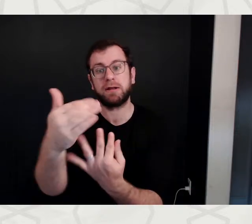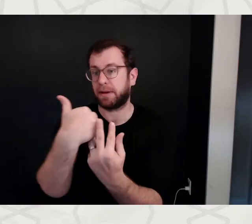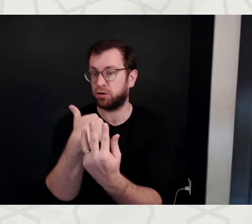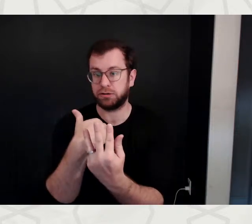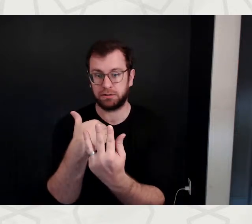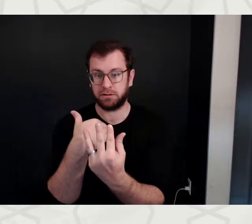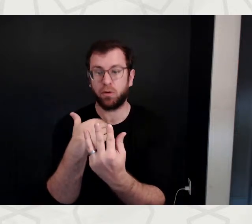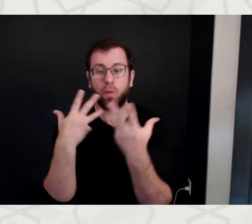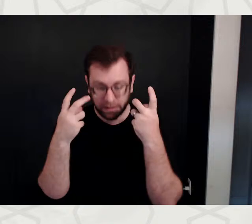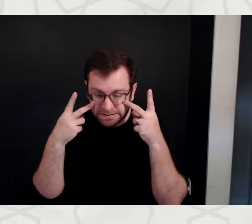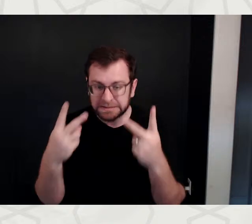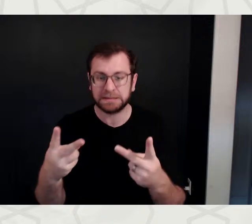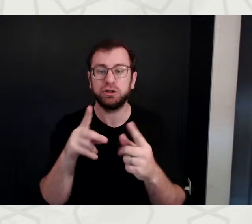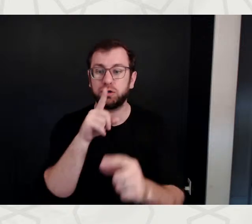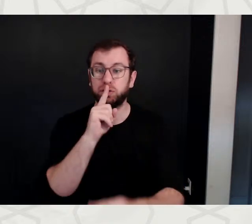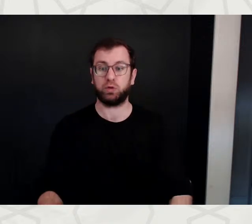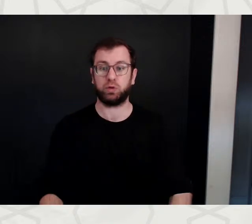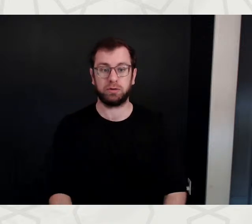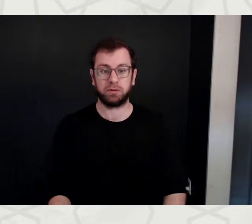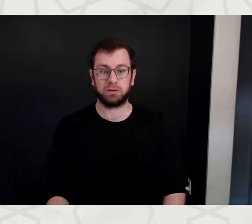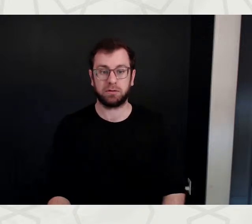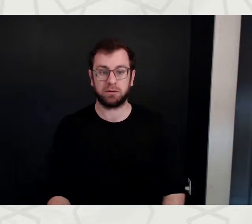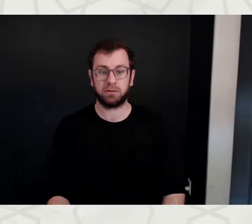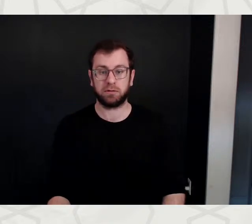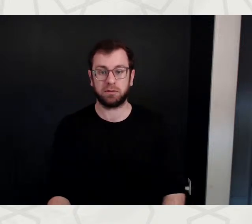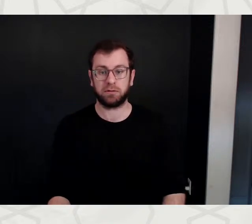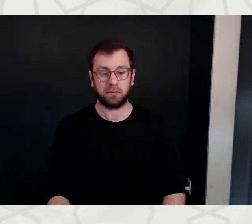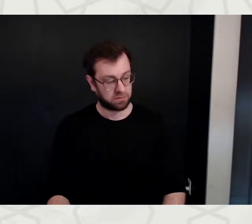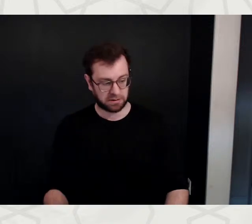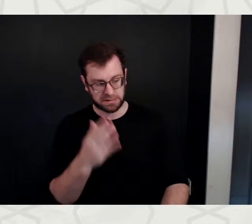truth. They are asking for halt to the